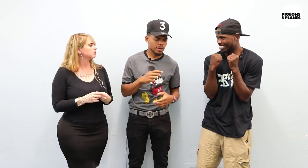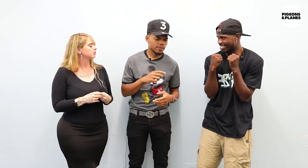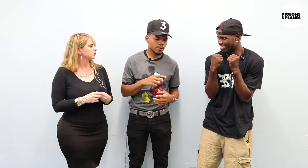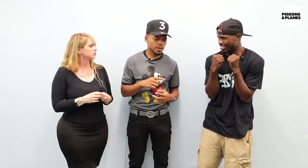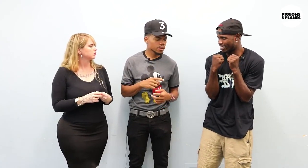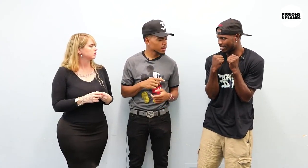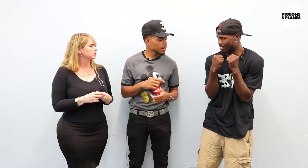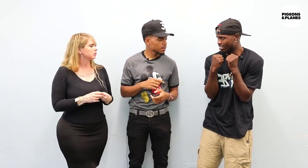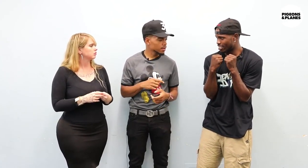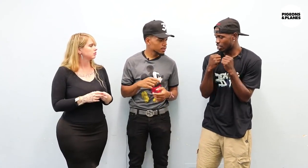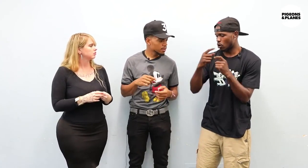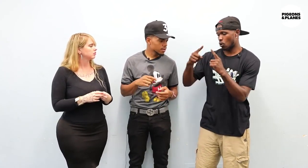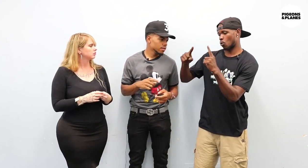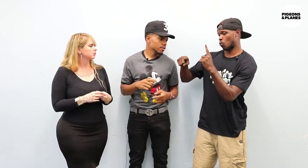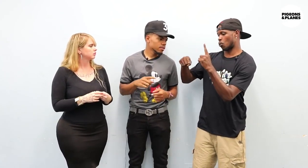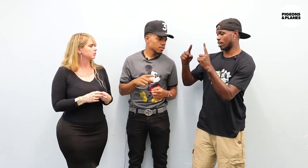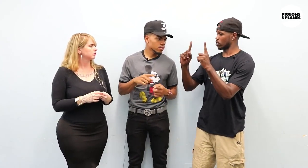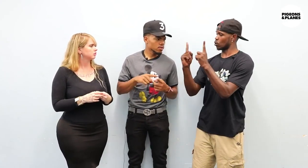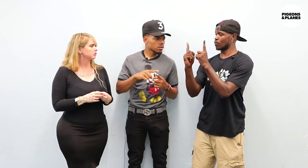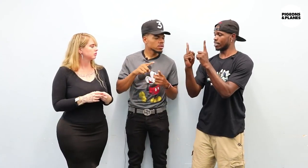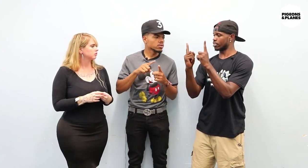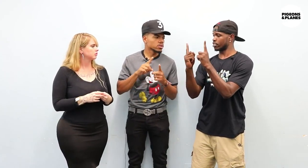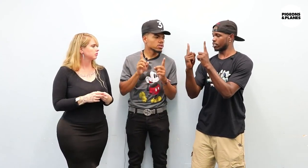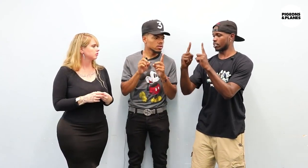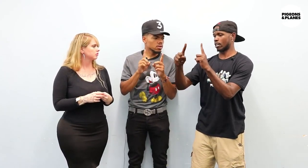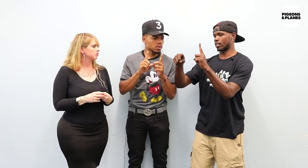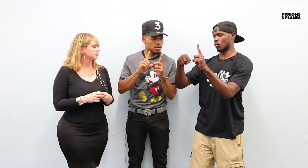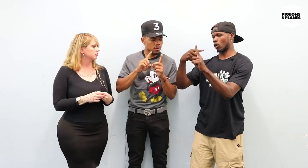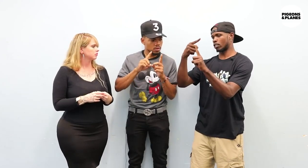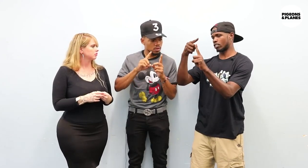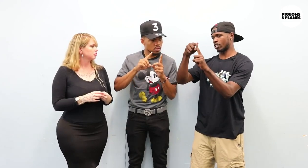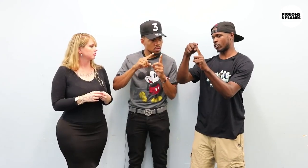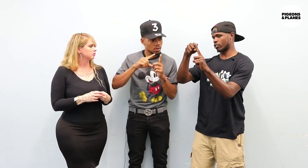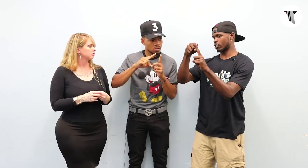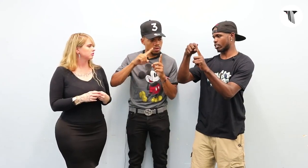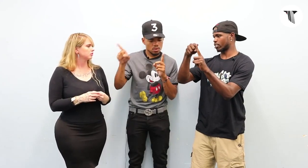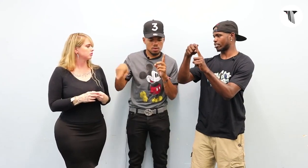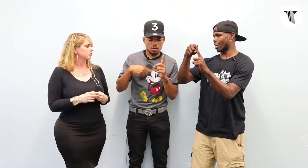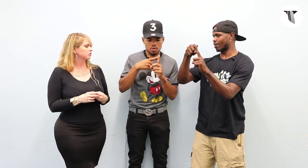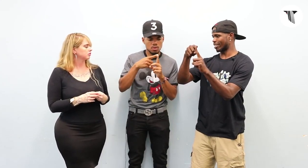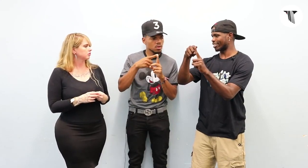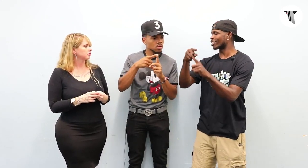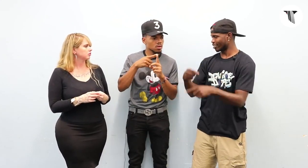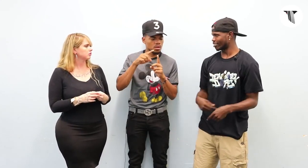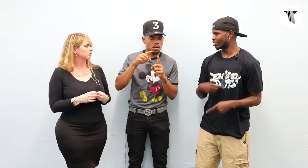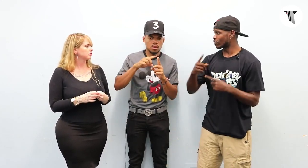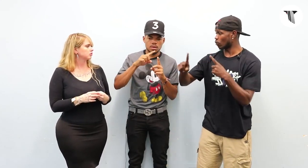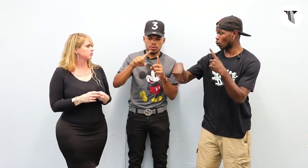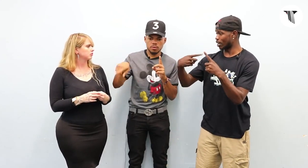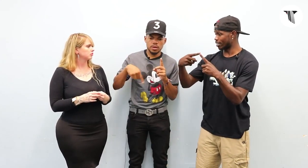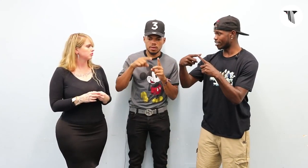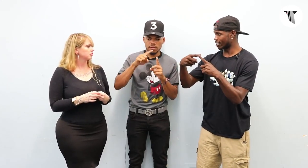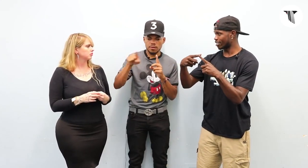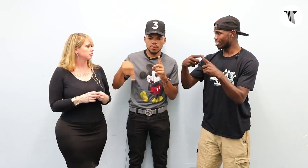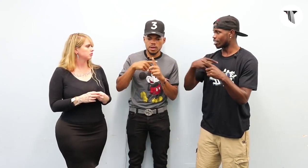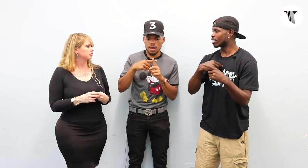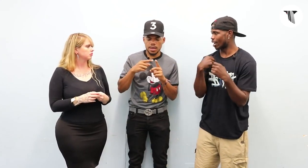for when again? When. Two fingers and then one third to the top. There you go. For when? For when I